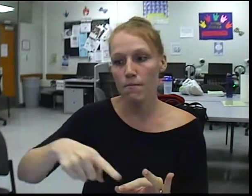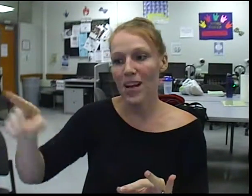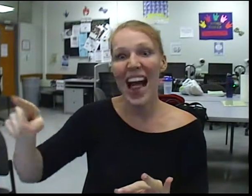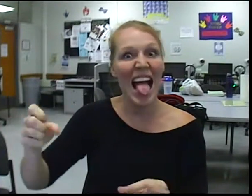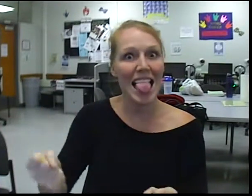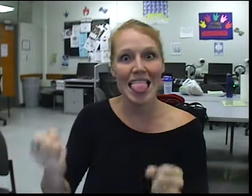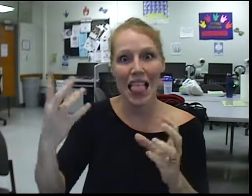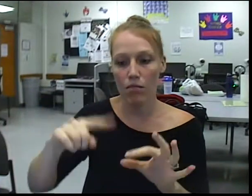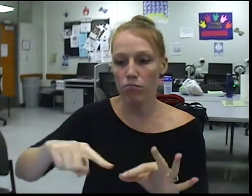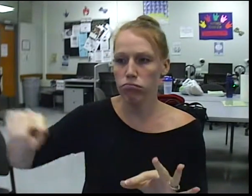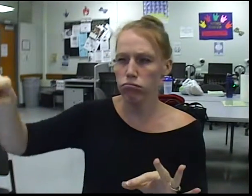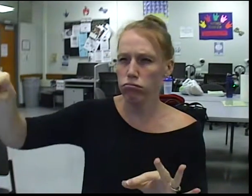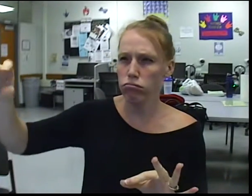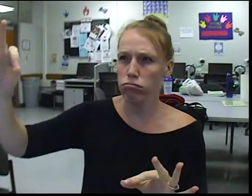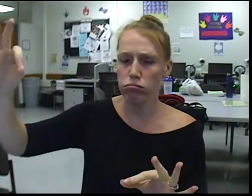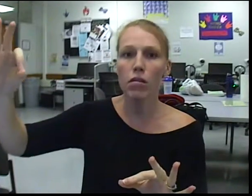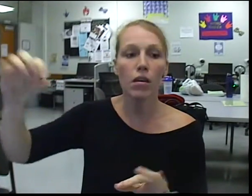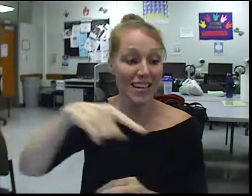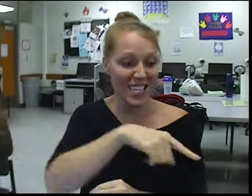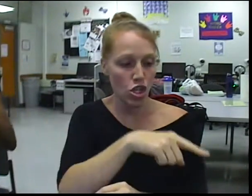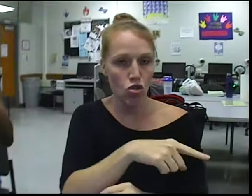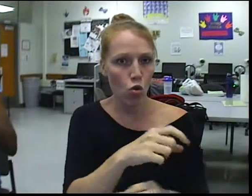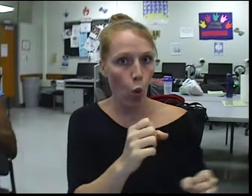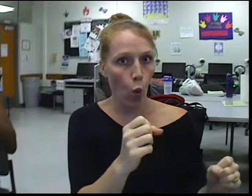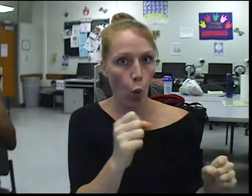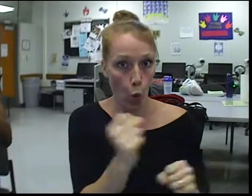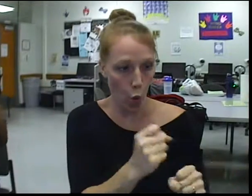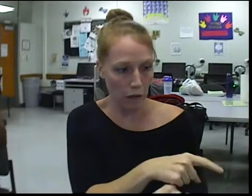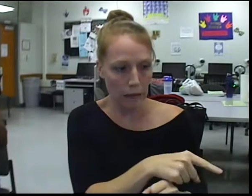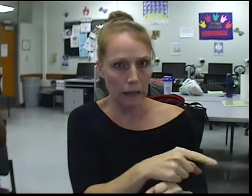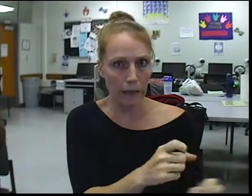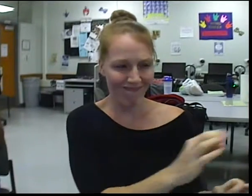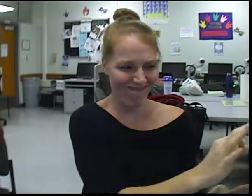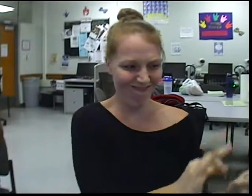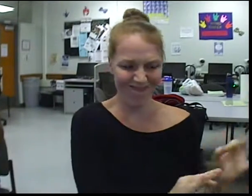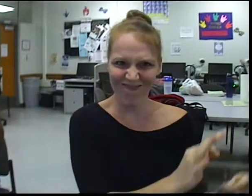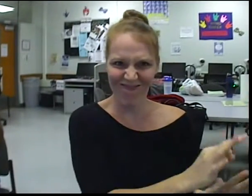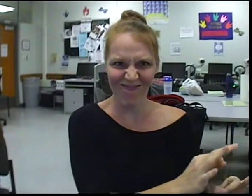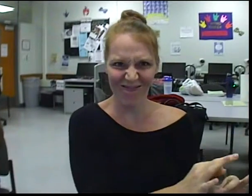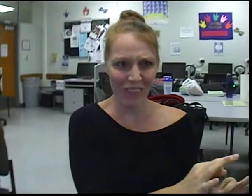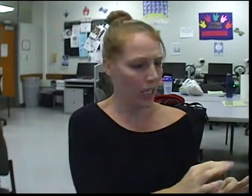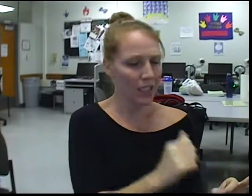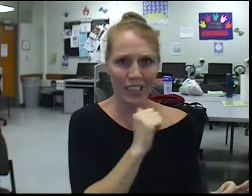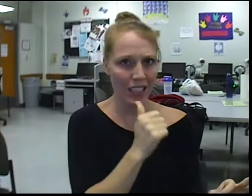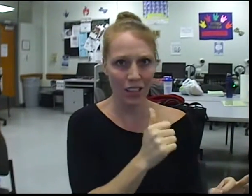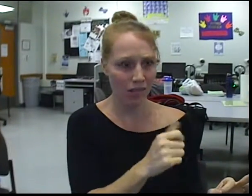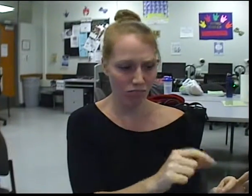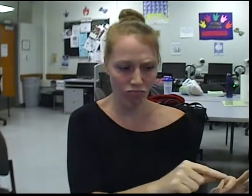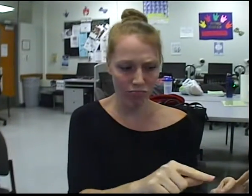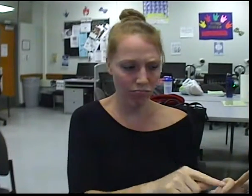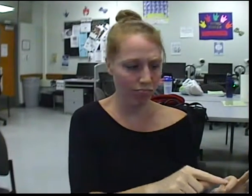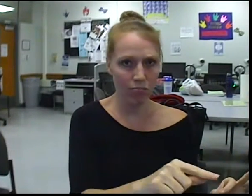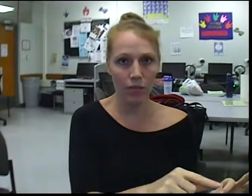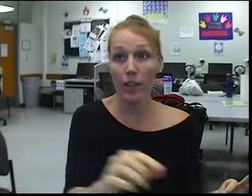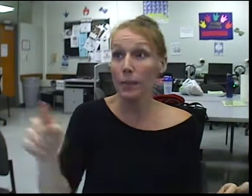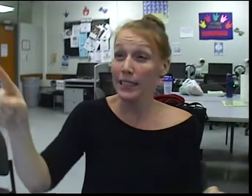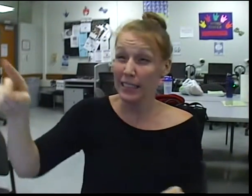The warm ones are just all over the place. And they've got all this space between them. Now, if you look at